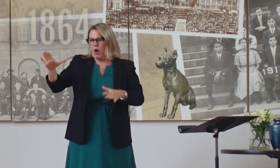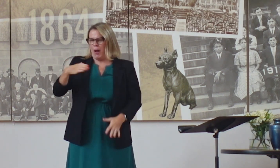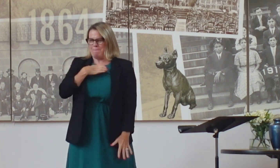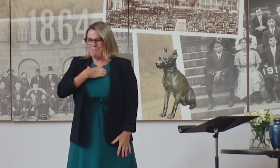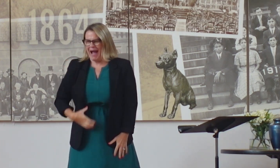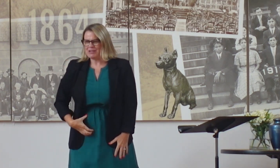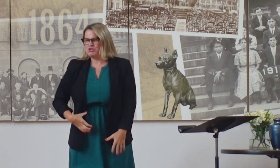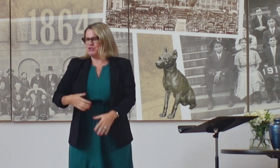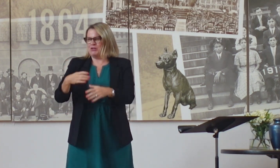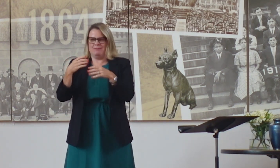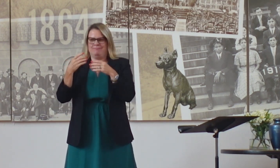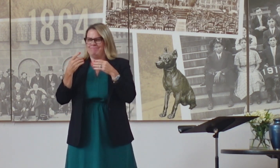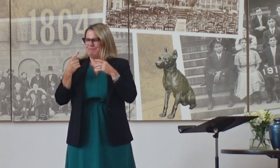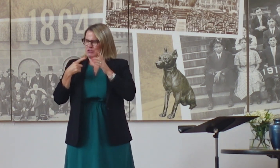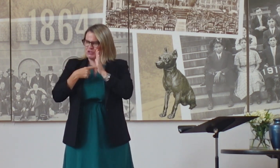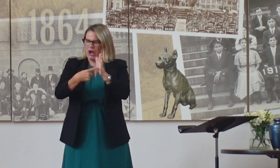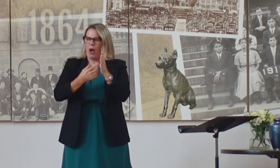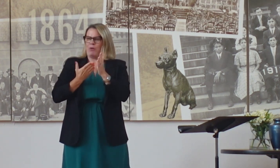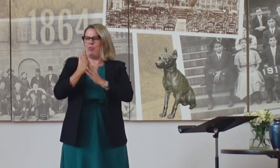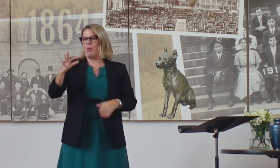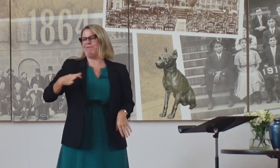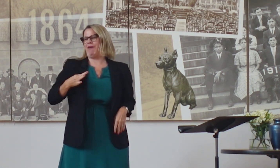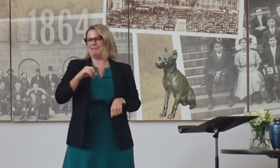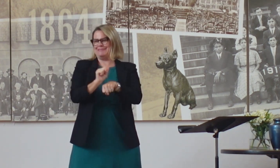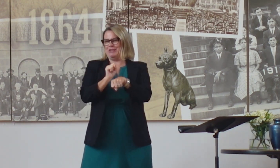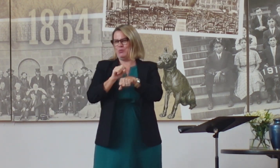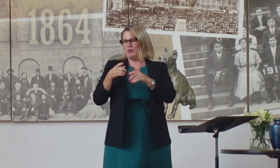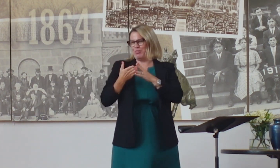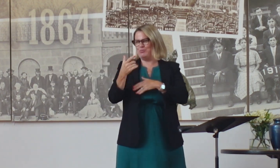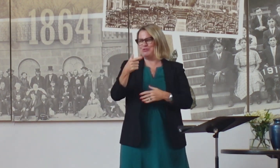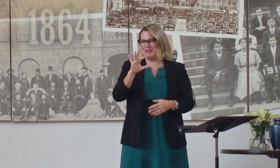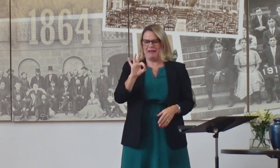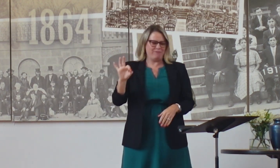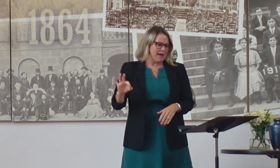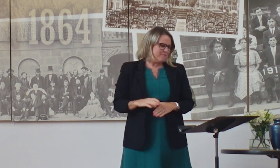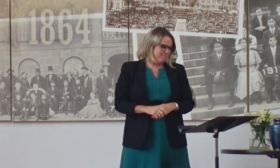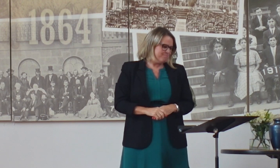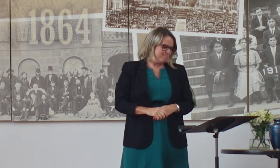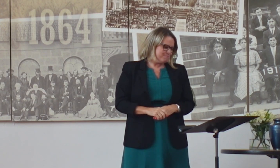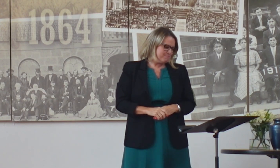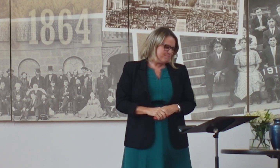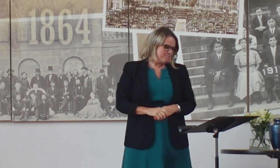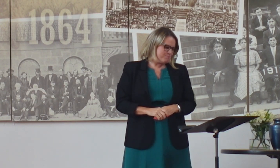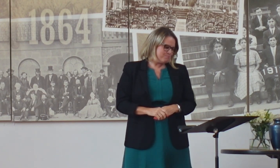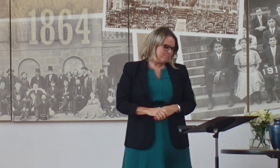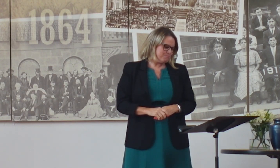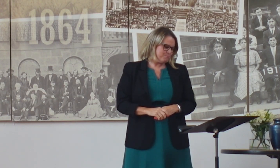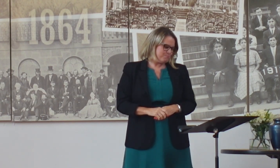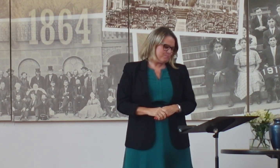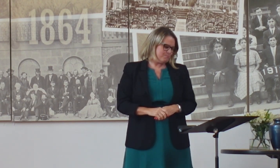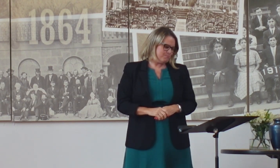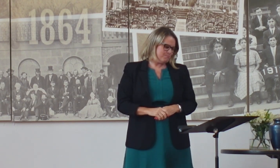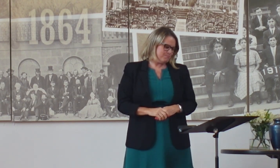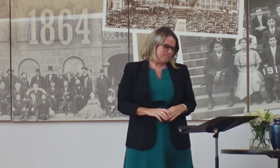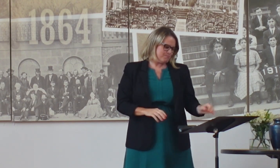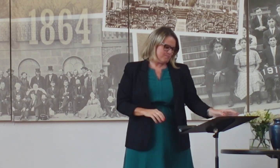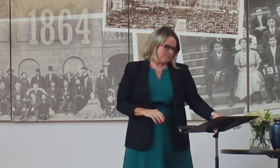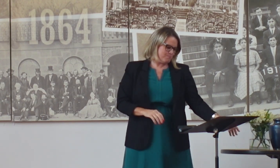terminal degree. They were very passionate, and she was very passionate. She showed it through her work that she did as a volunteer on